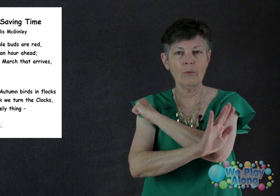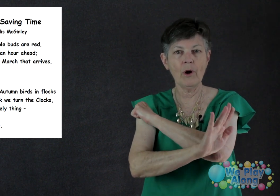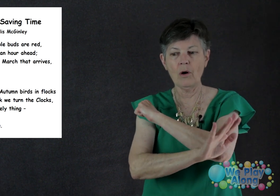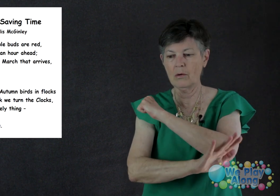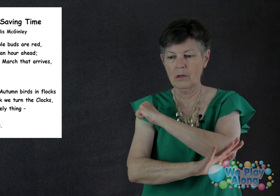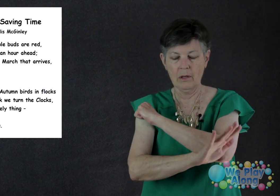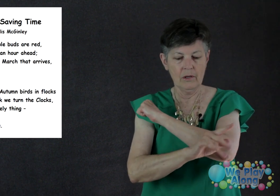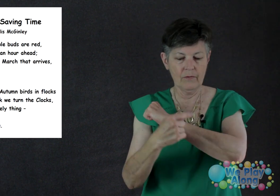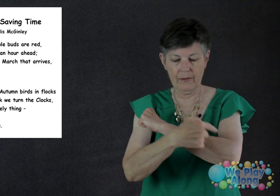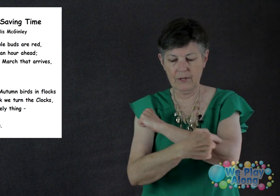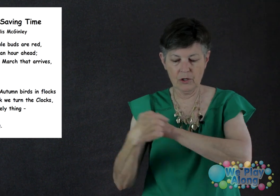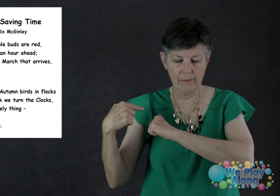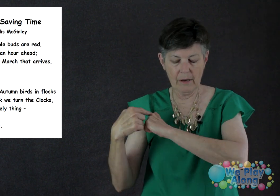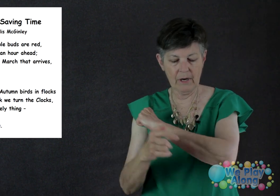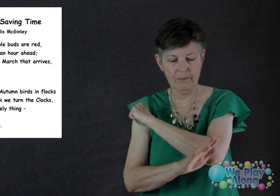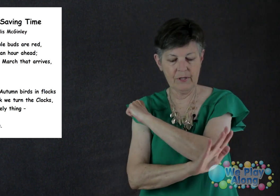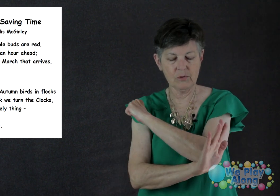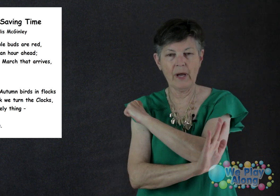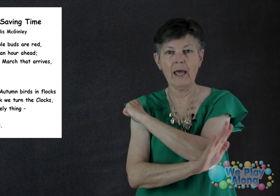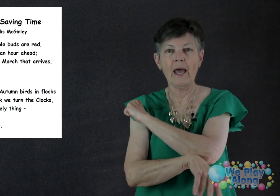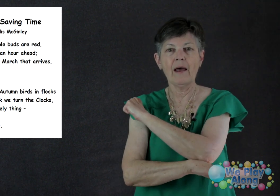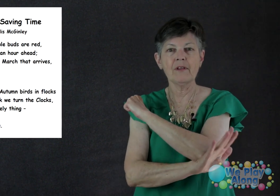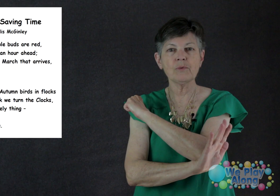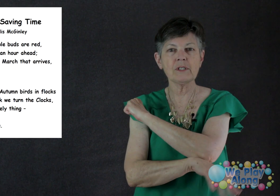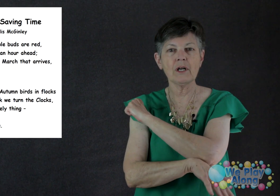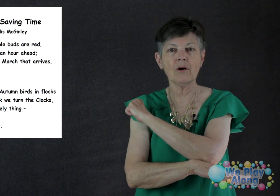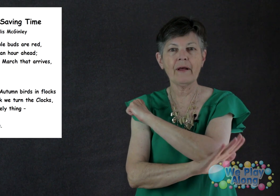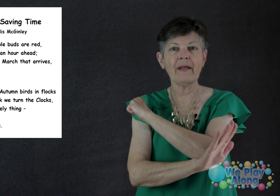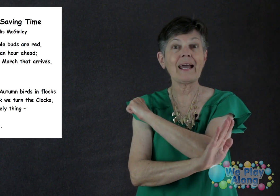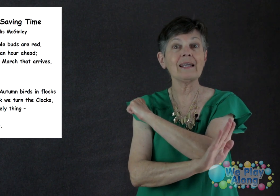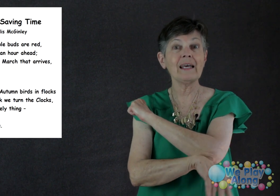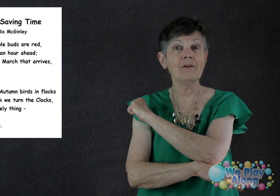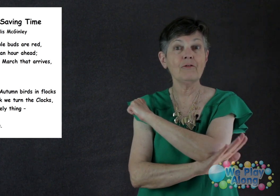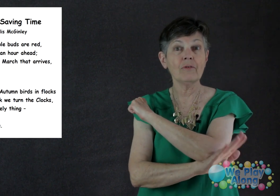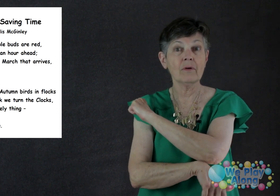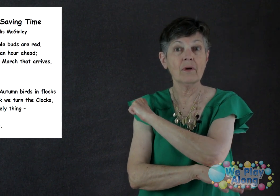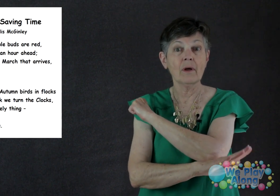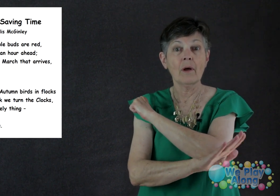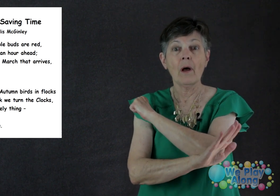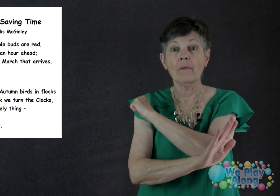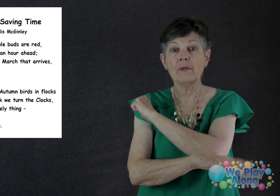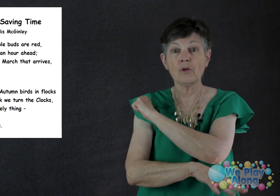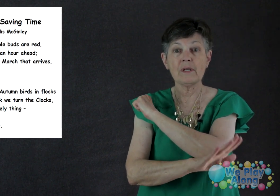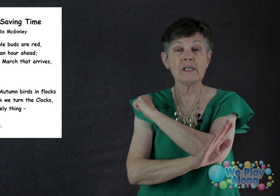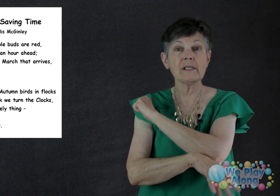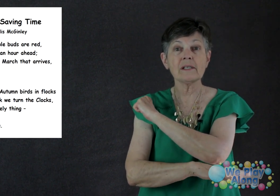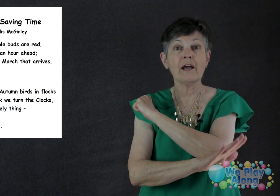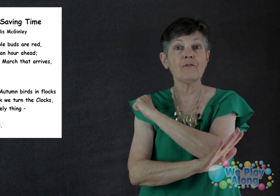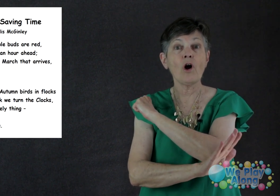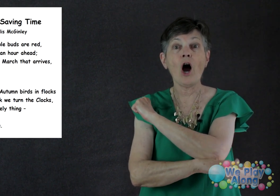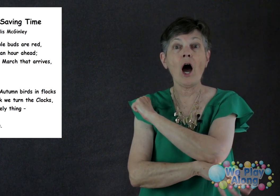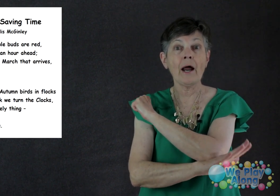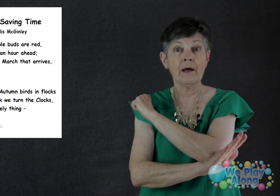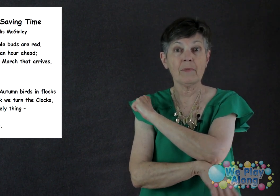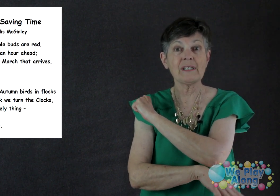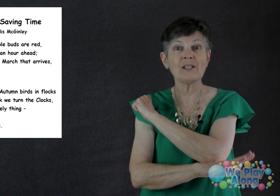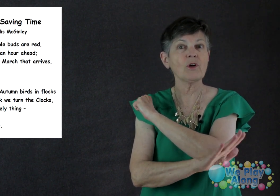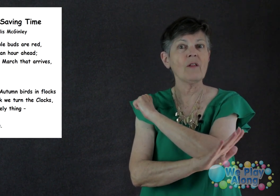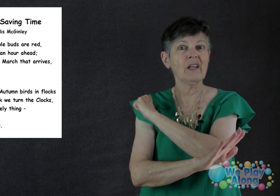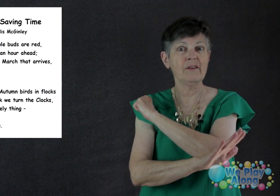elbow. You've got this arm coming up this way, and this one's going to go like a leaf. So this is a sign for autumn, because that's when all the leaves